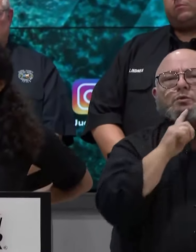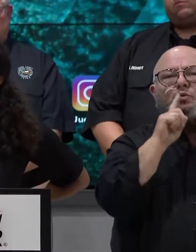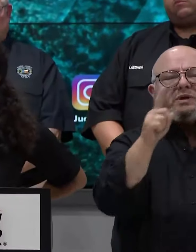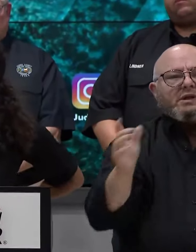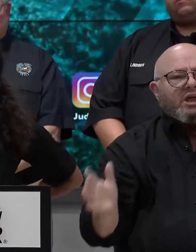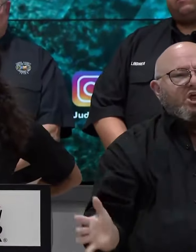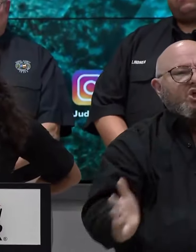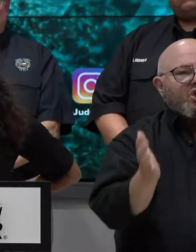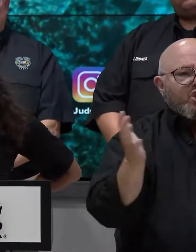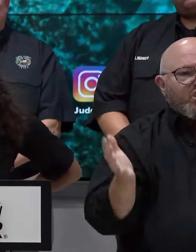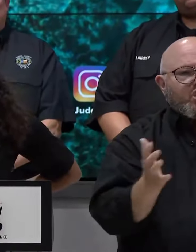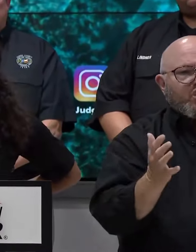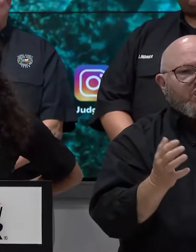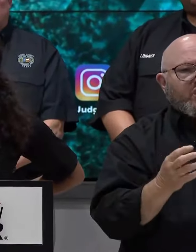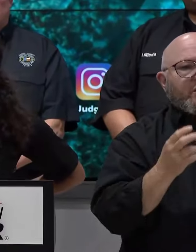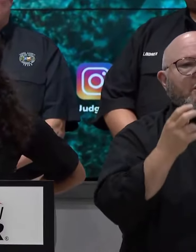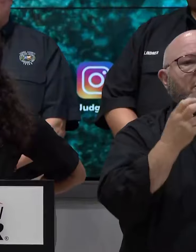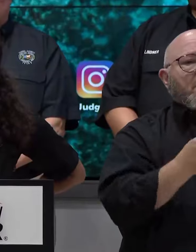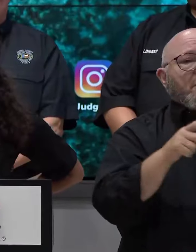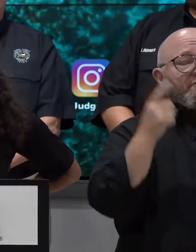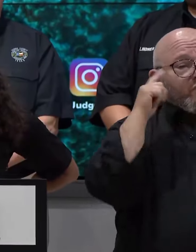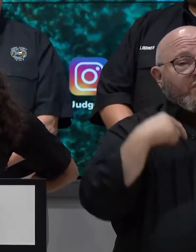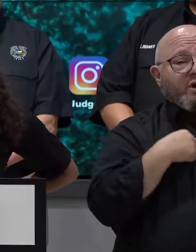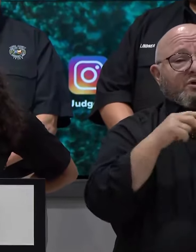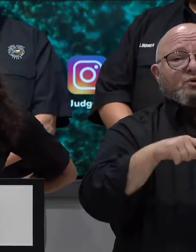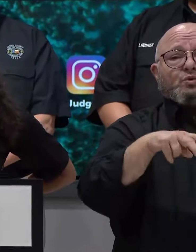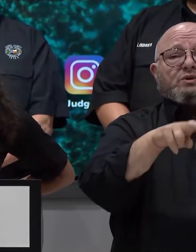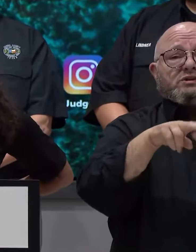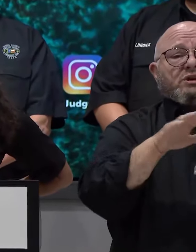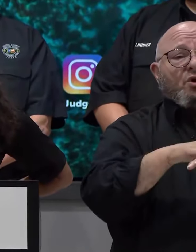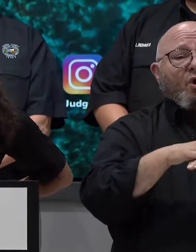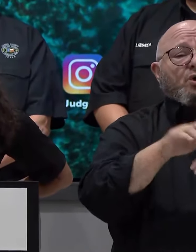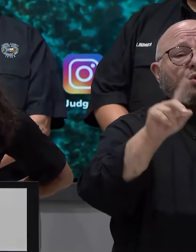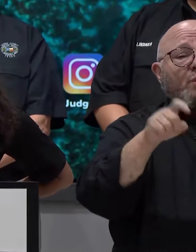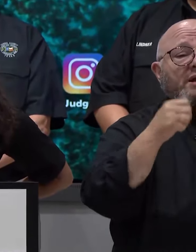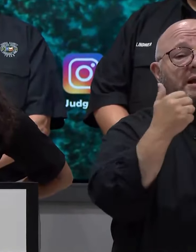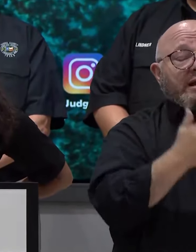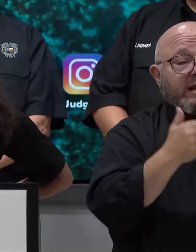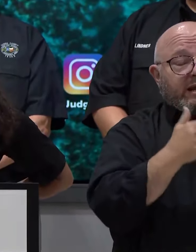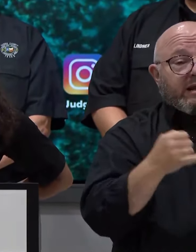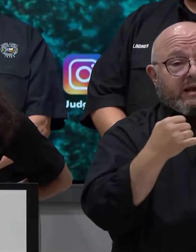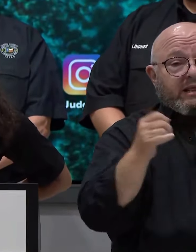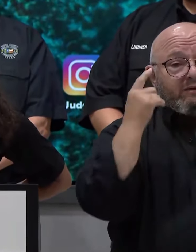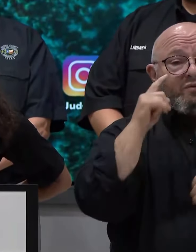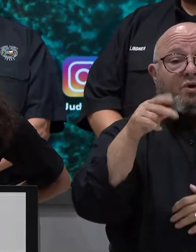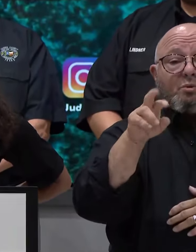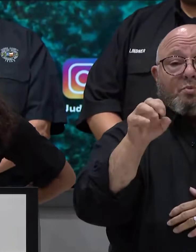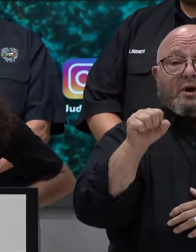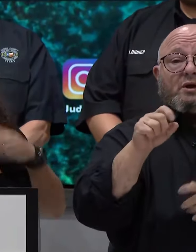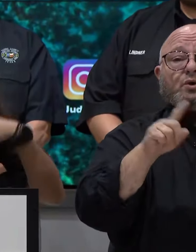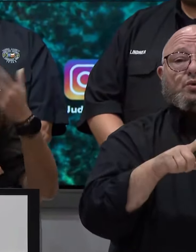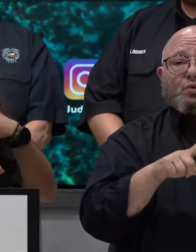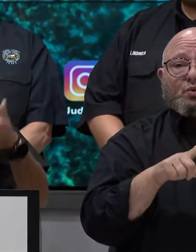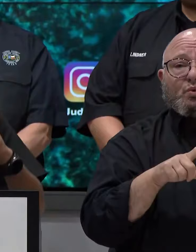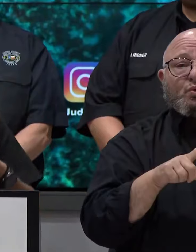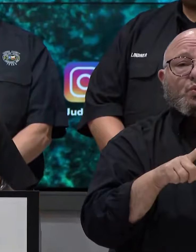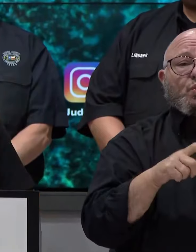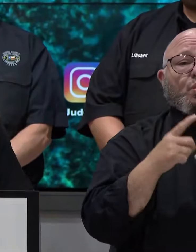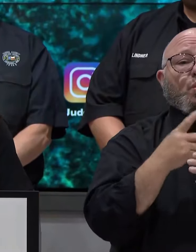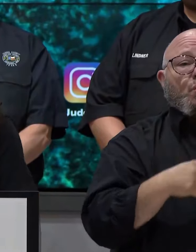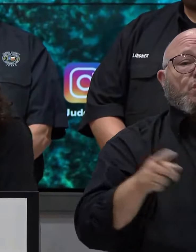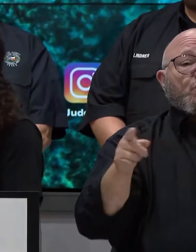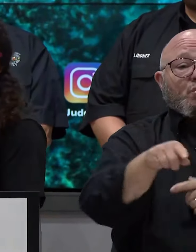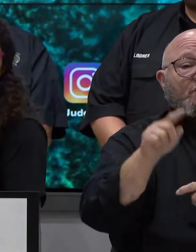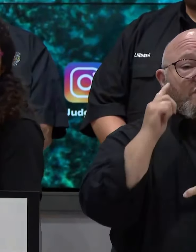because it's hard for us to sift through every question online. So I would really encourage for the press here to just whatever you guys